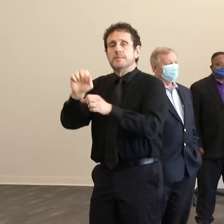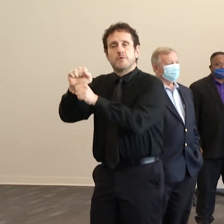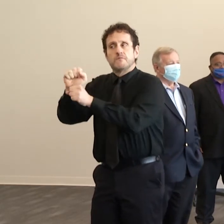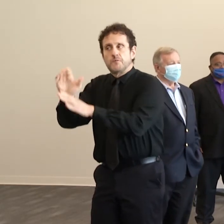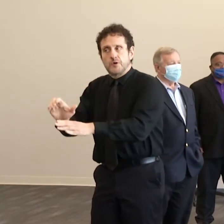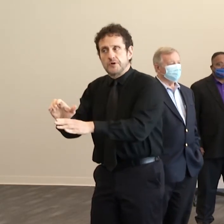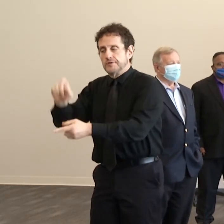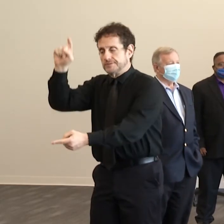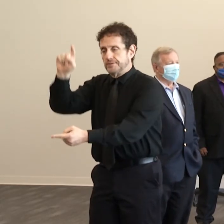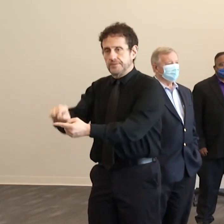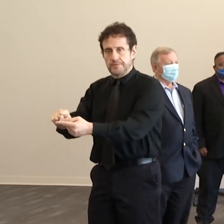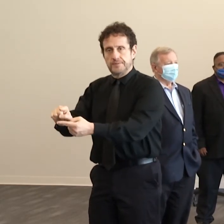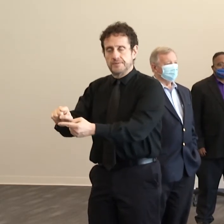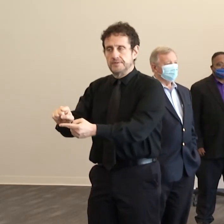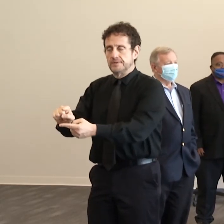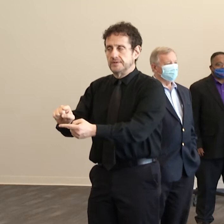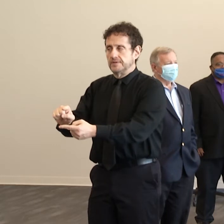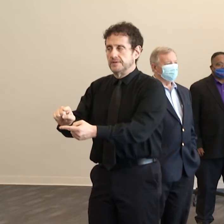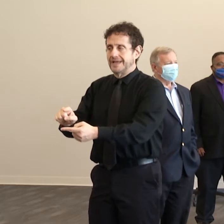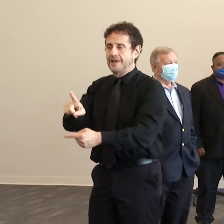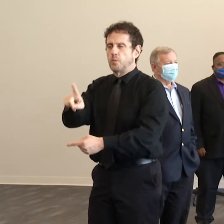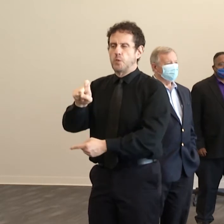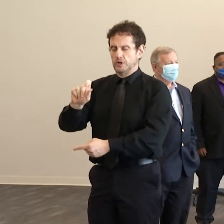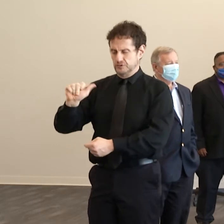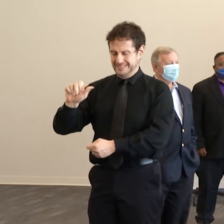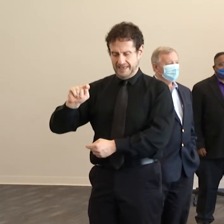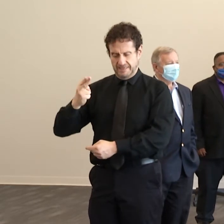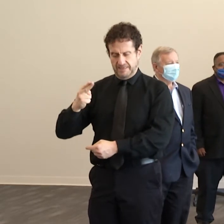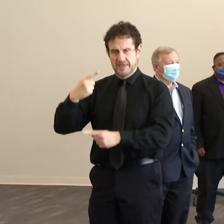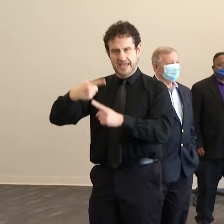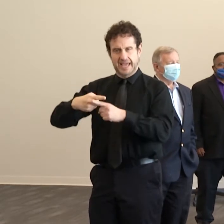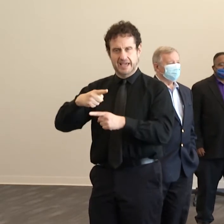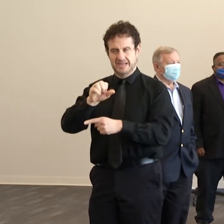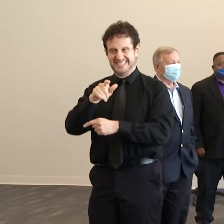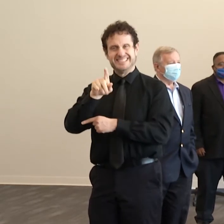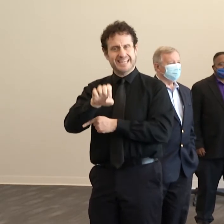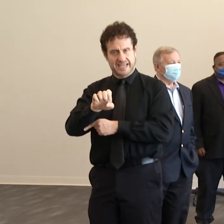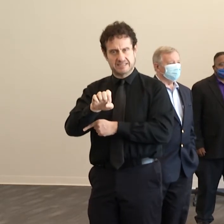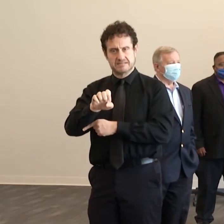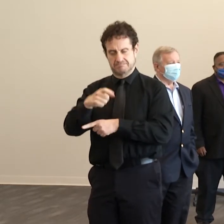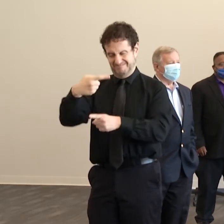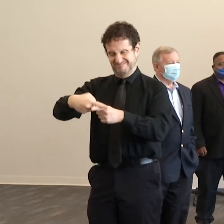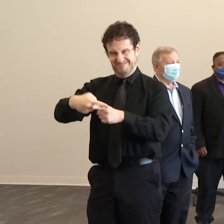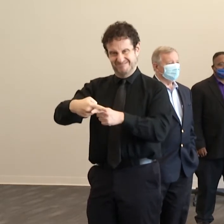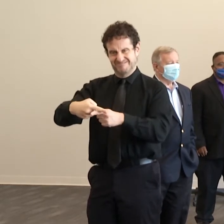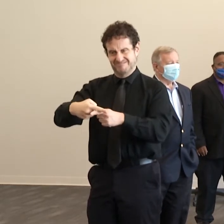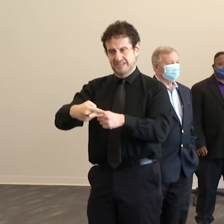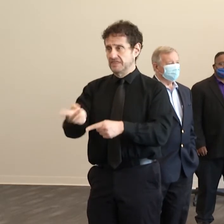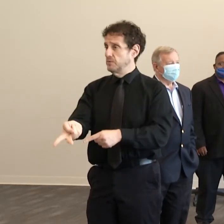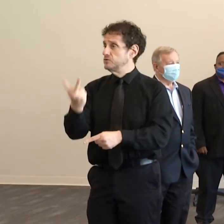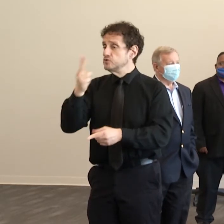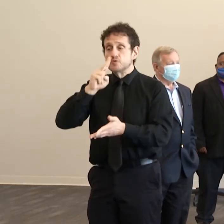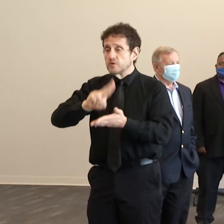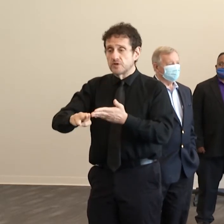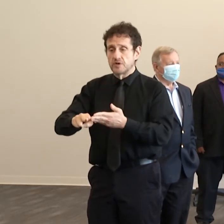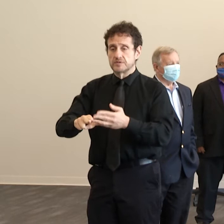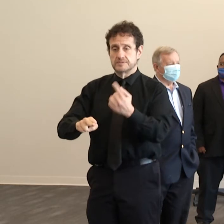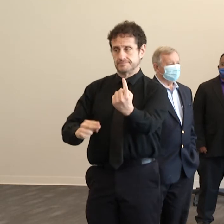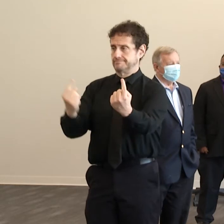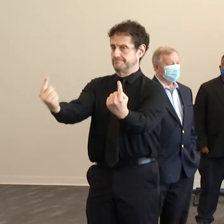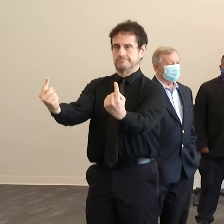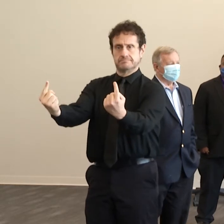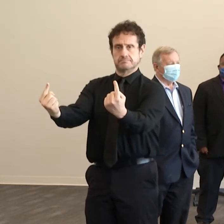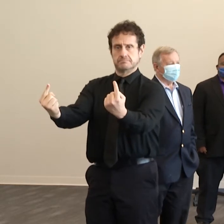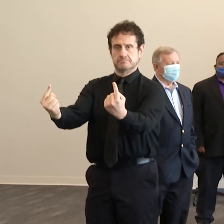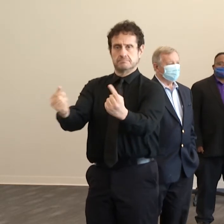at 110th and State. I don't care where I say it because I live out there. And it was only 2 people, 2 clerks. And